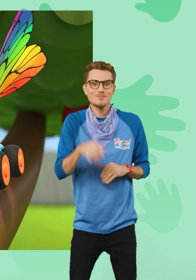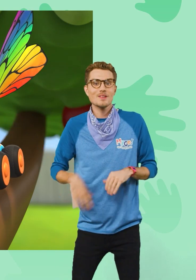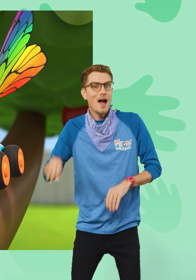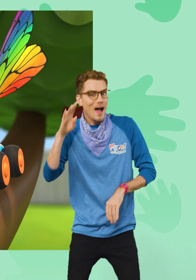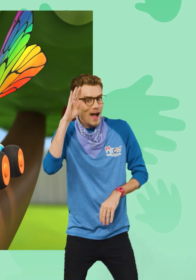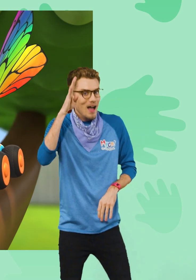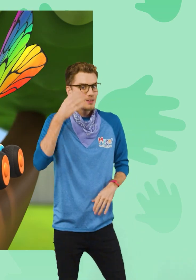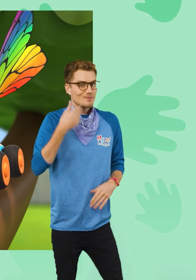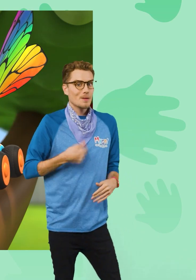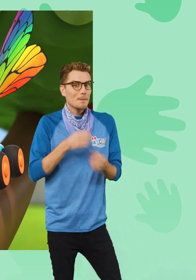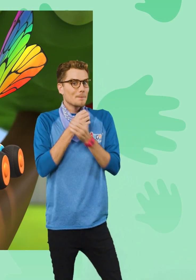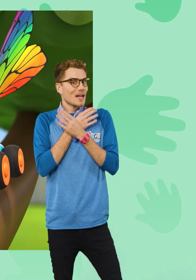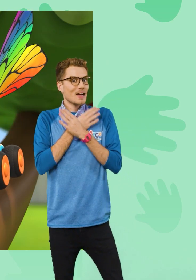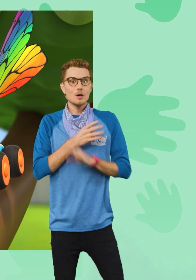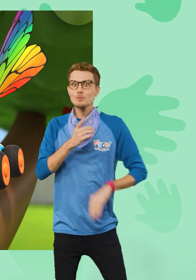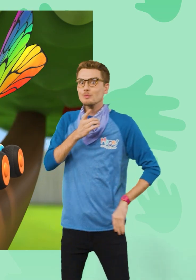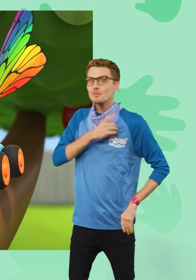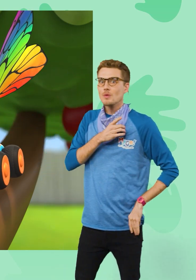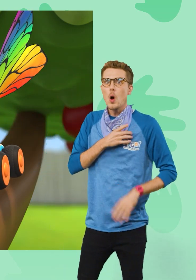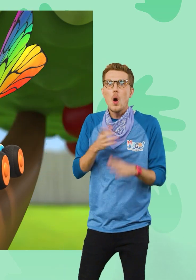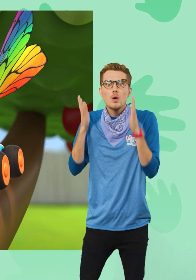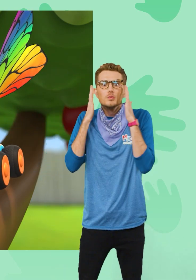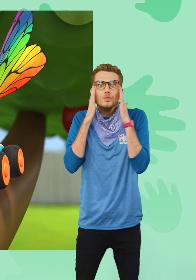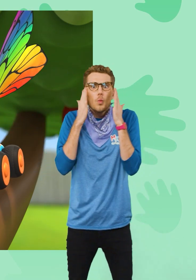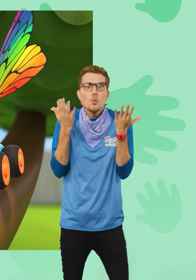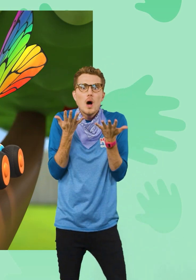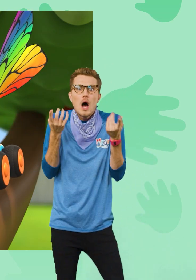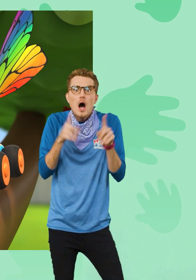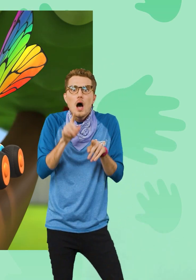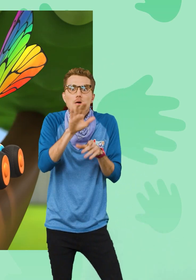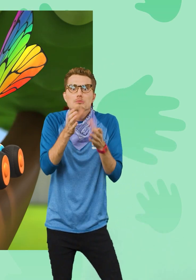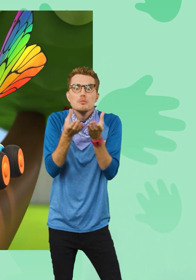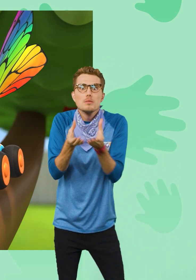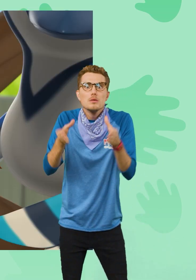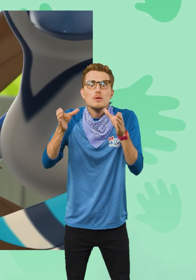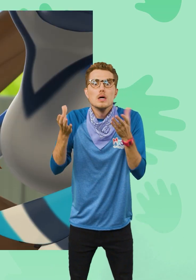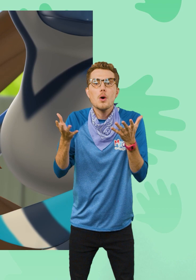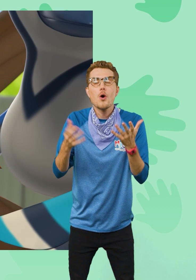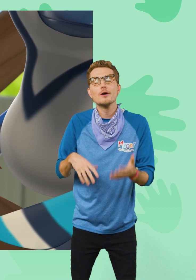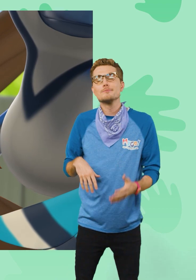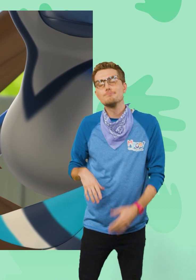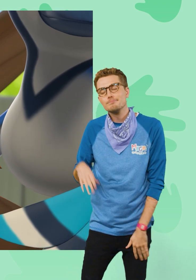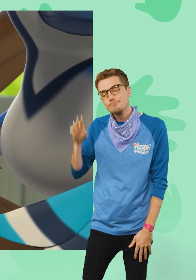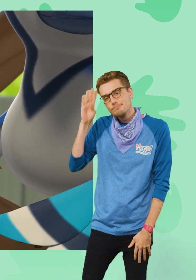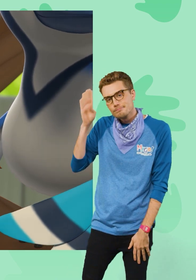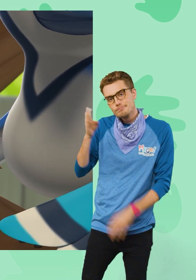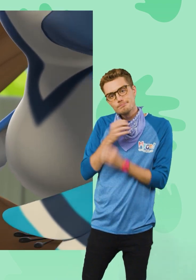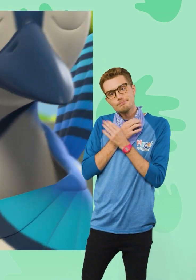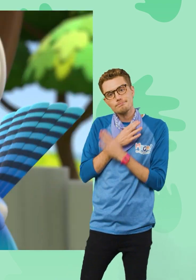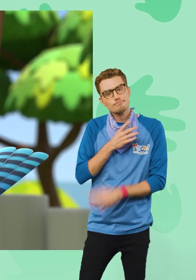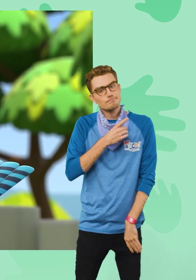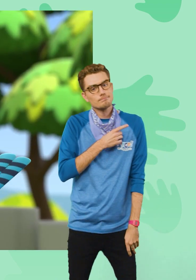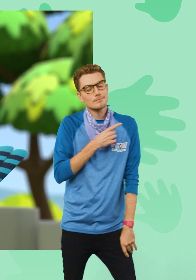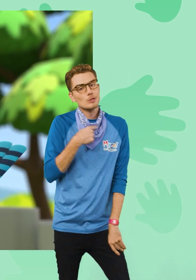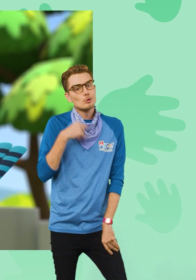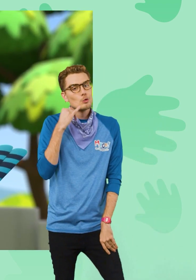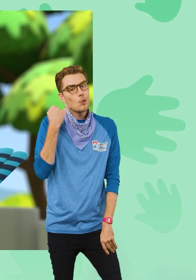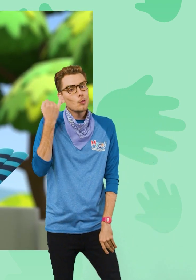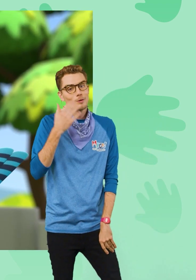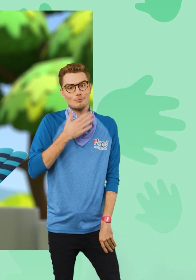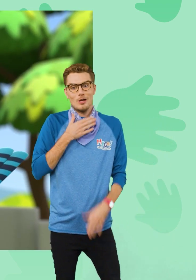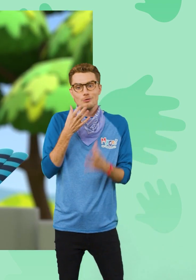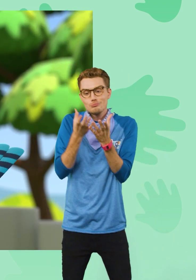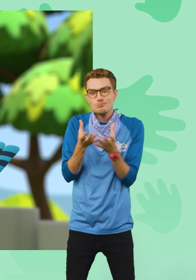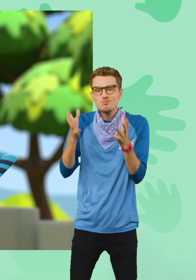Hey, it's me, Blippi, and this is D.Bo. Oh no! What happened to your nest? Hi, Blippi and